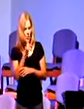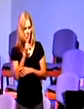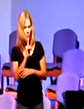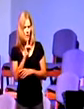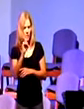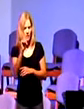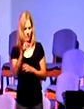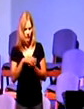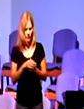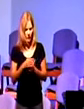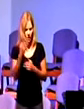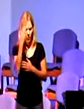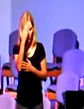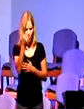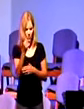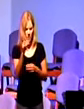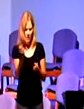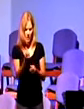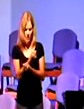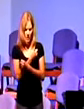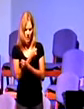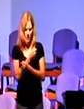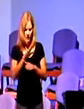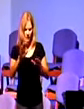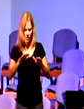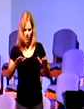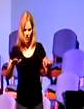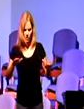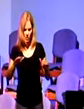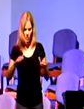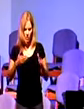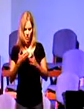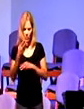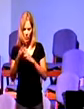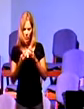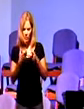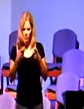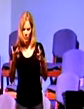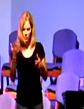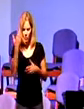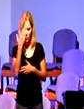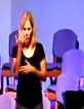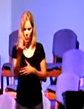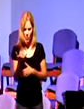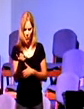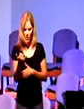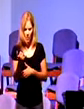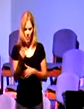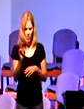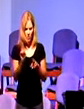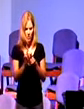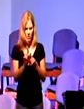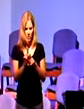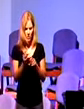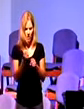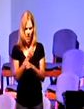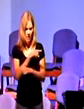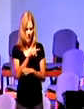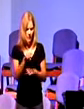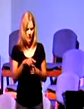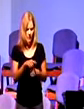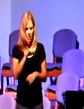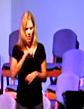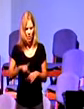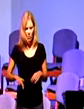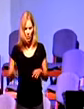you? And why do you love these children all over the world so much? And why then do you also love them?